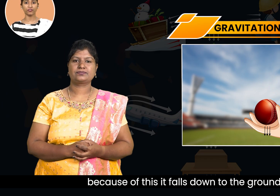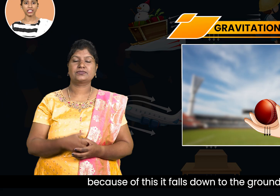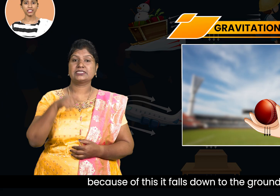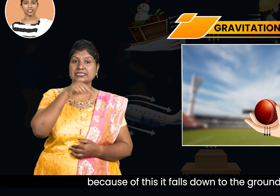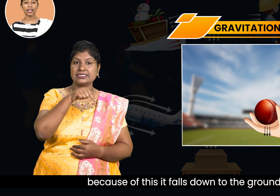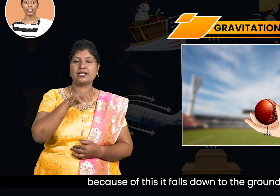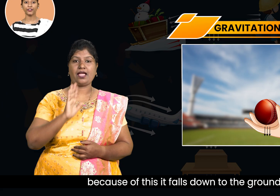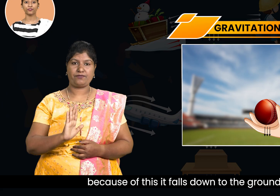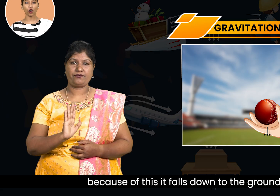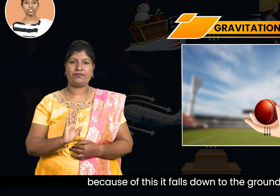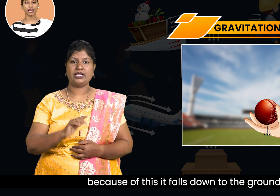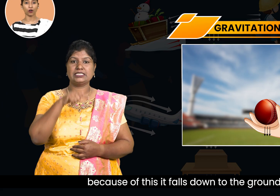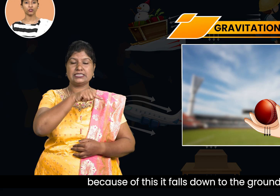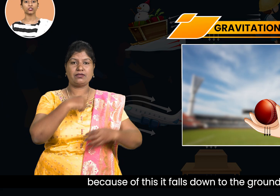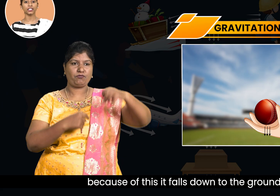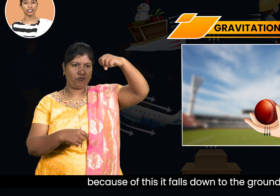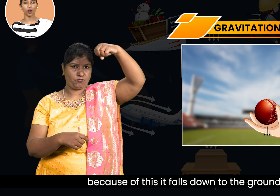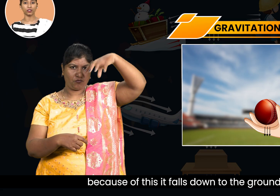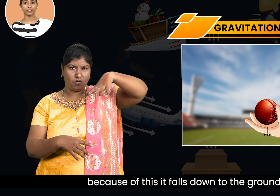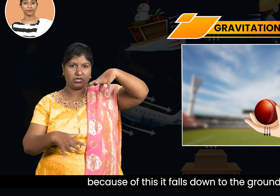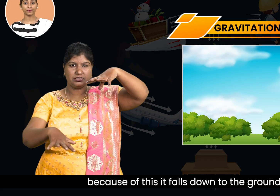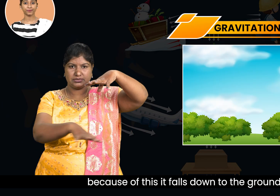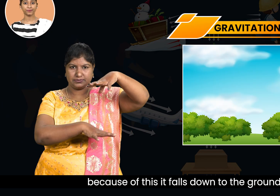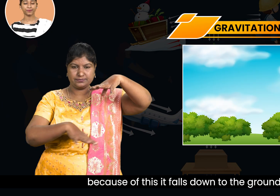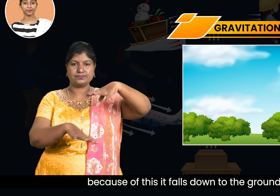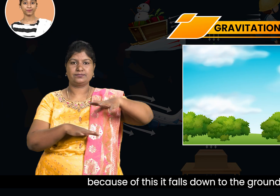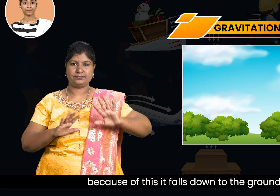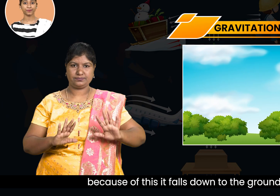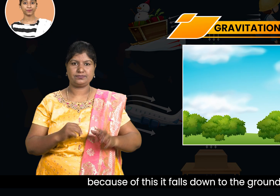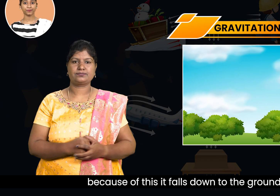Because of this, it falls down to the ground.